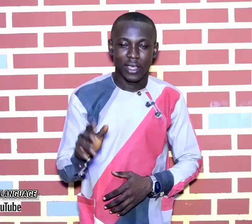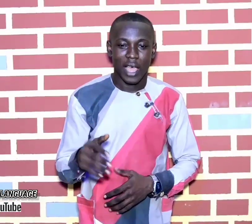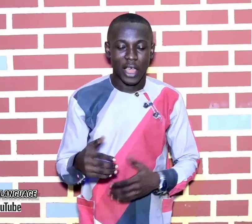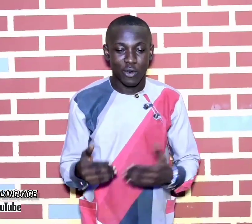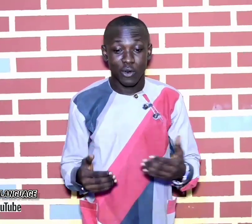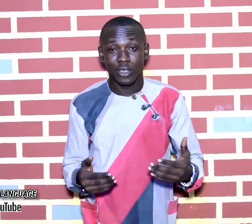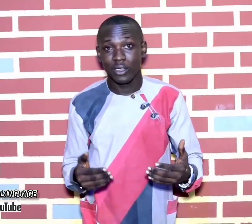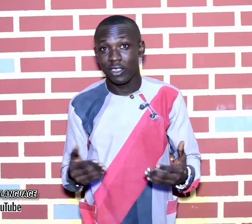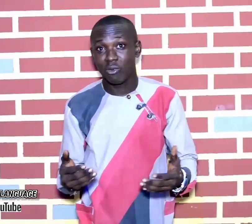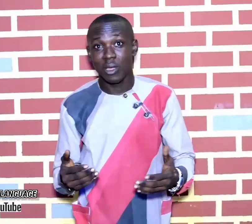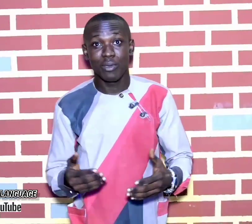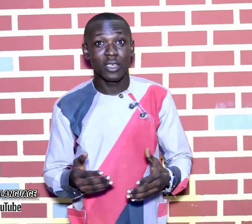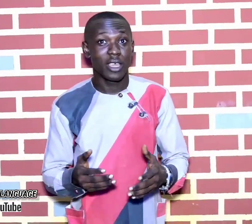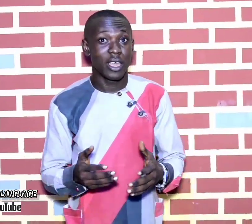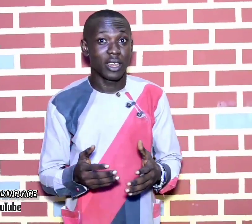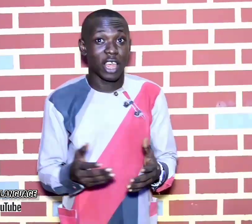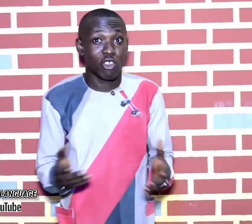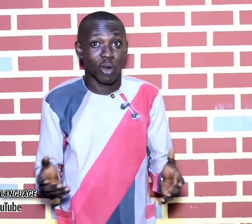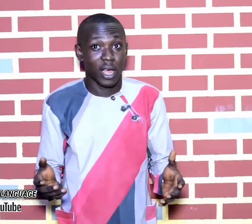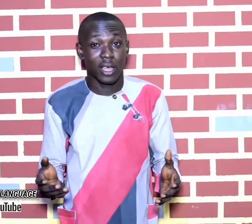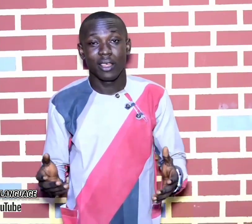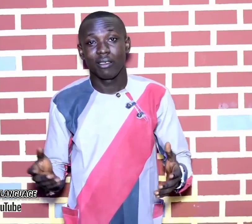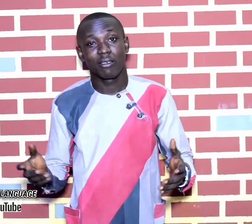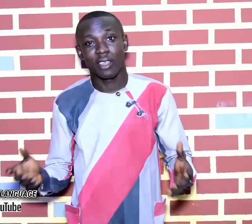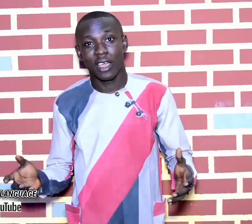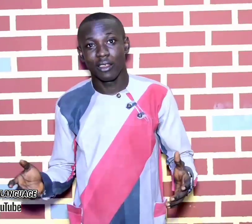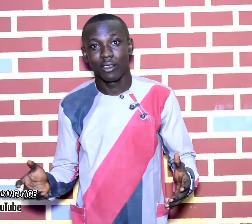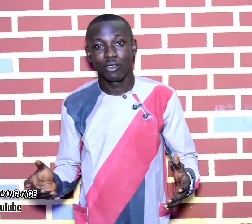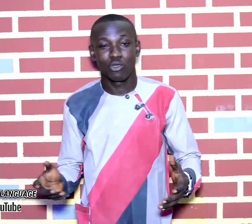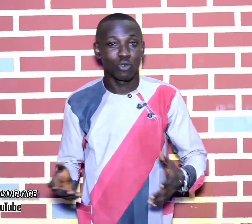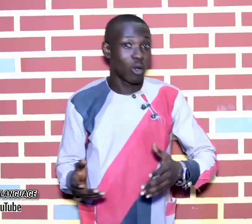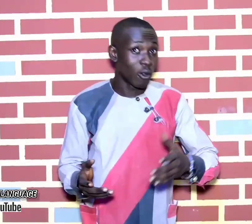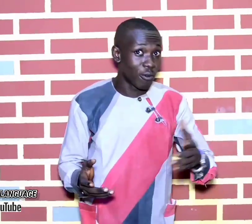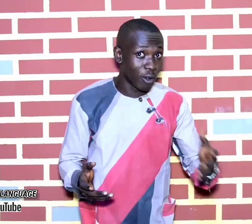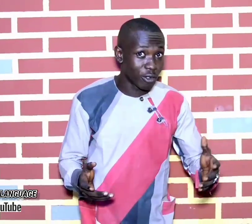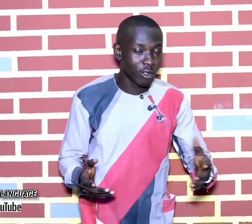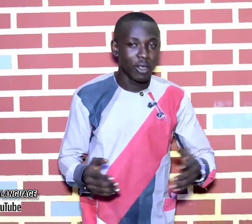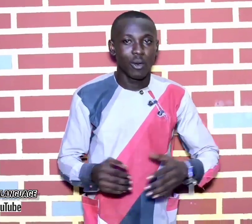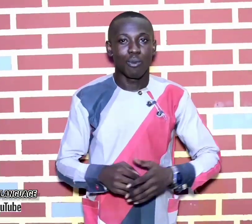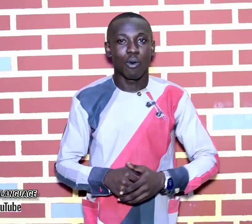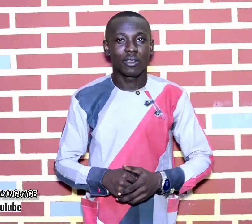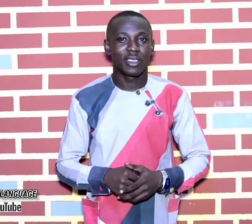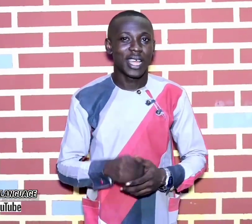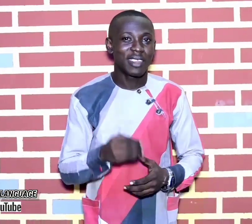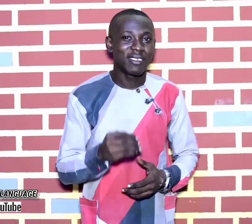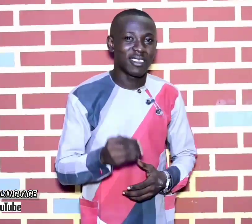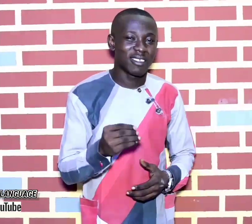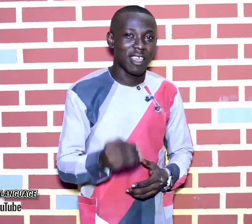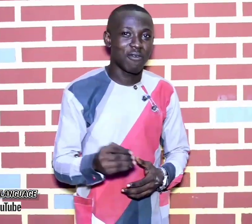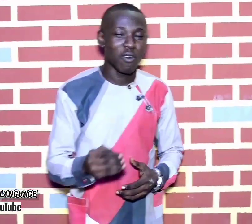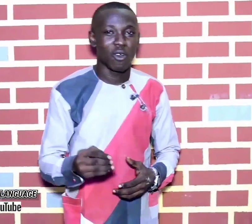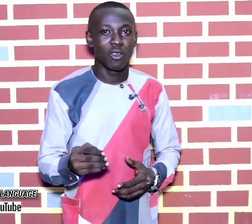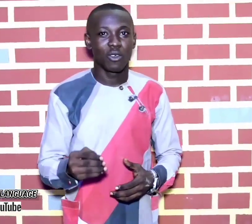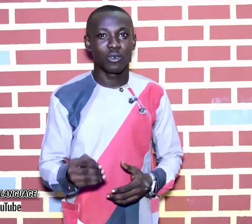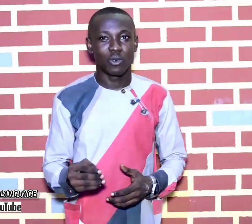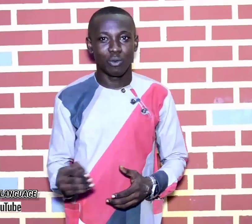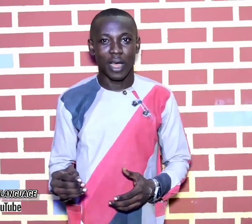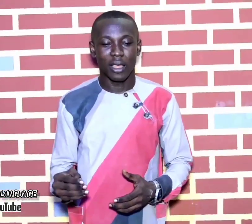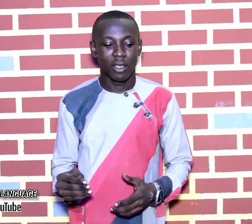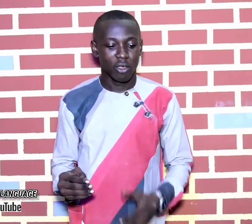I know this may be a natural sign to all of us, but that is a sign for goodbye.